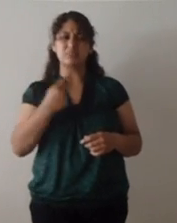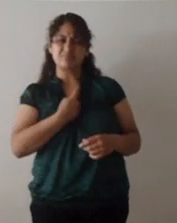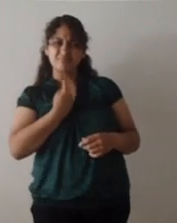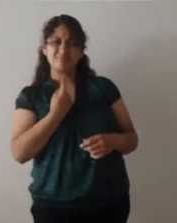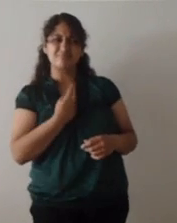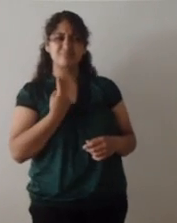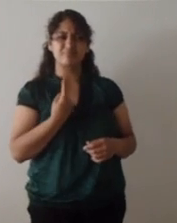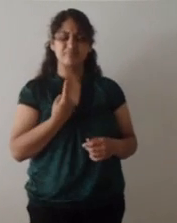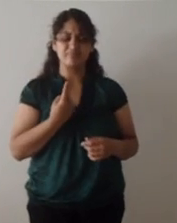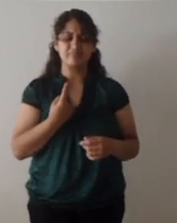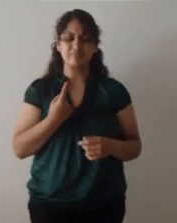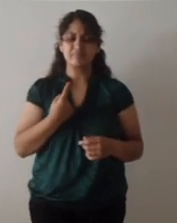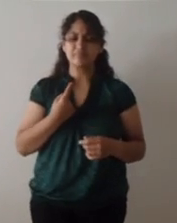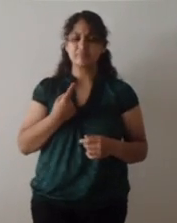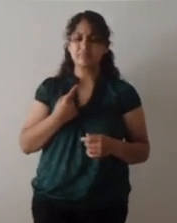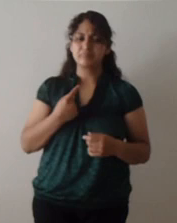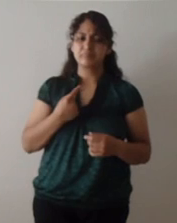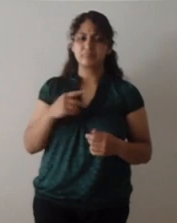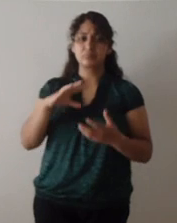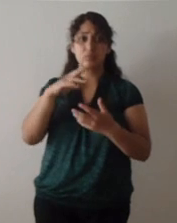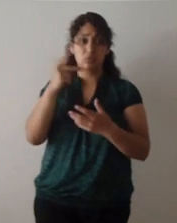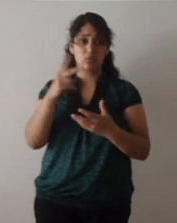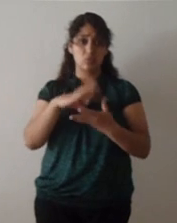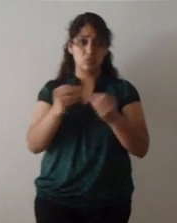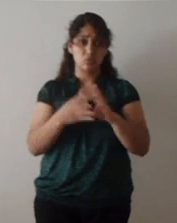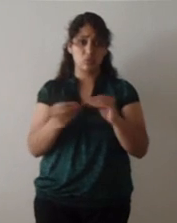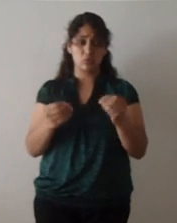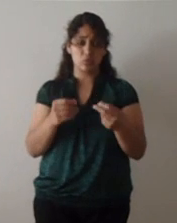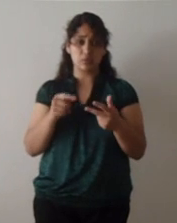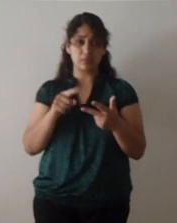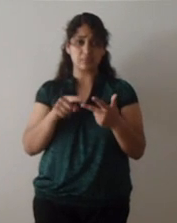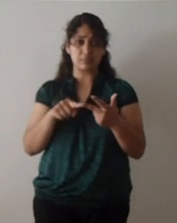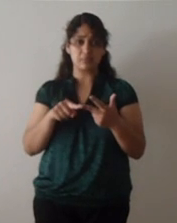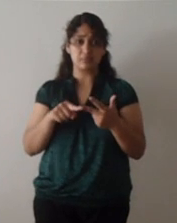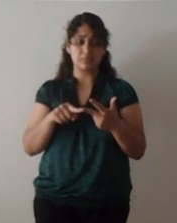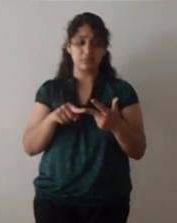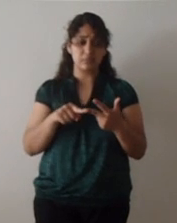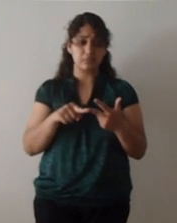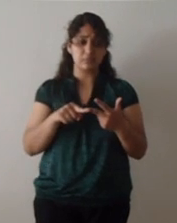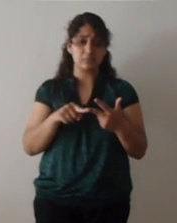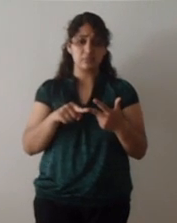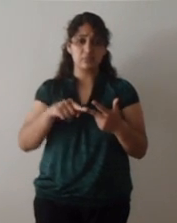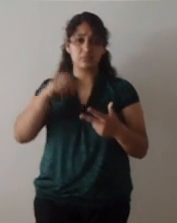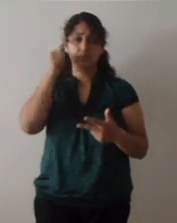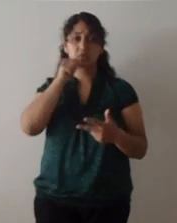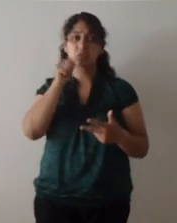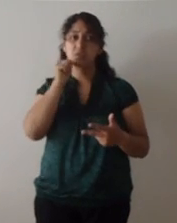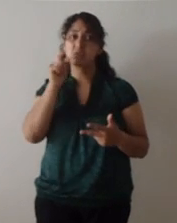were indications that the daughter was becoming increasingly rude and inconsiderate to her interpreter, a woman she had previously